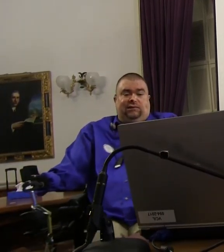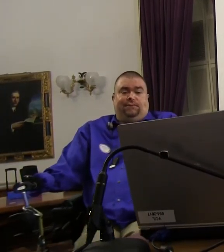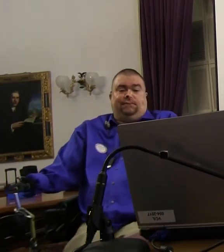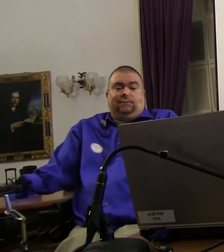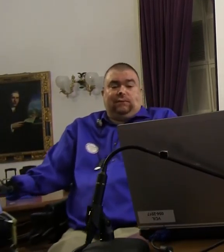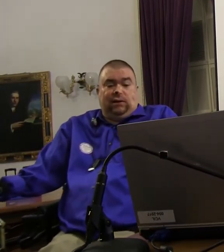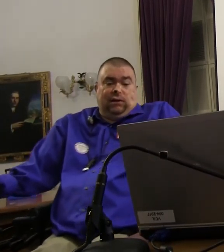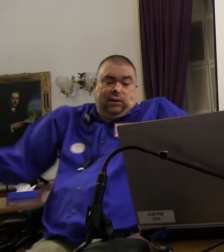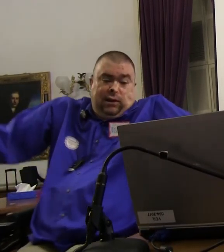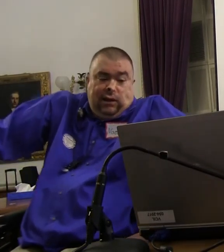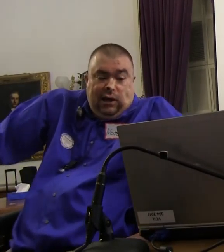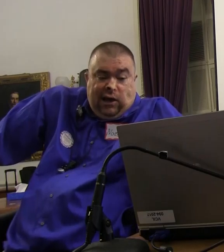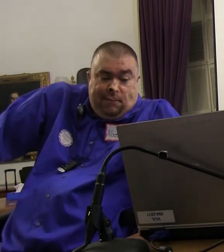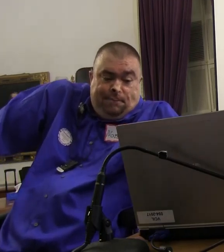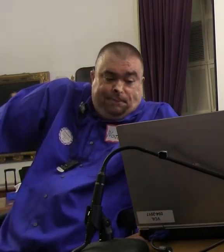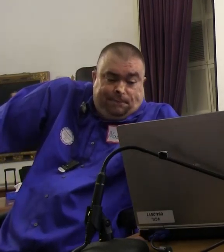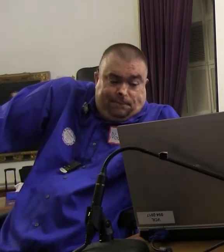your tennis